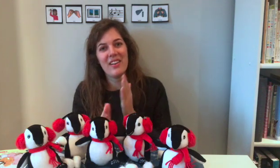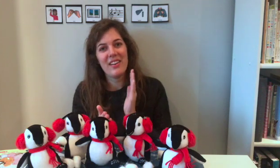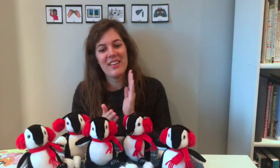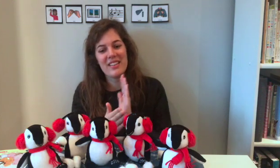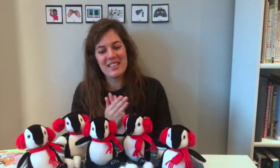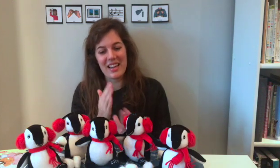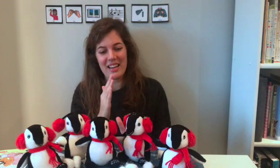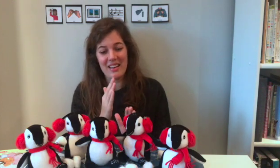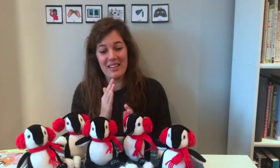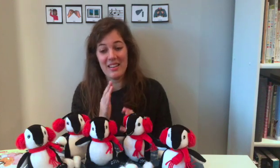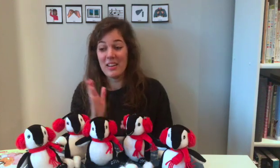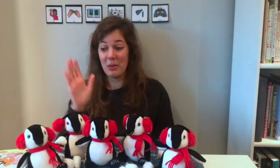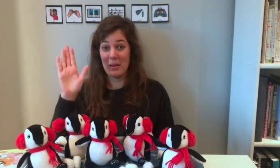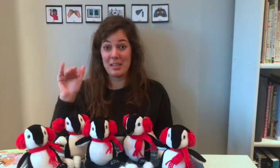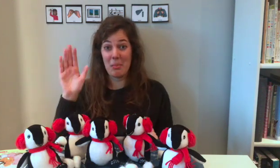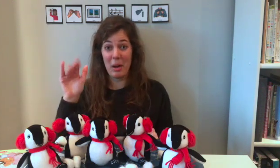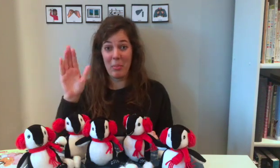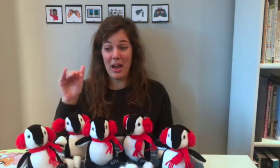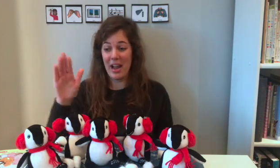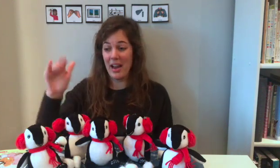all done. We're gonna say bye-bye.